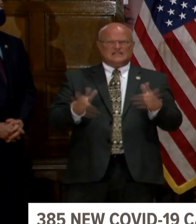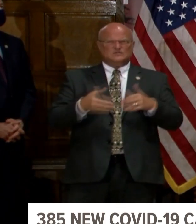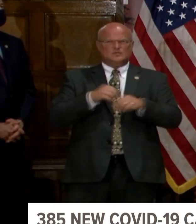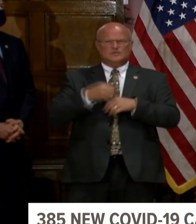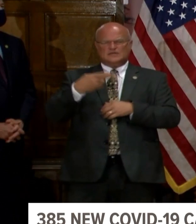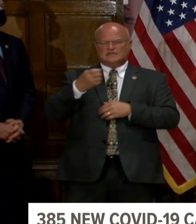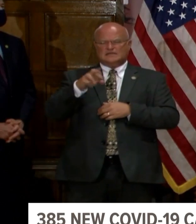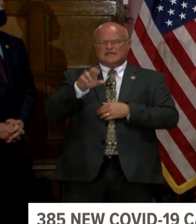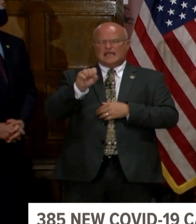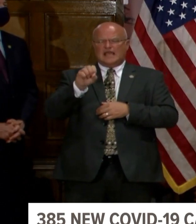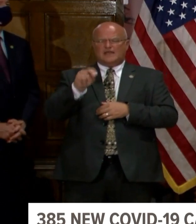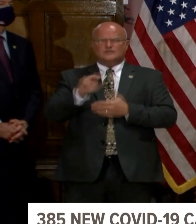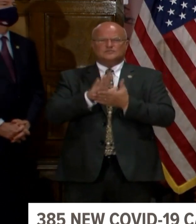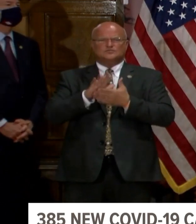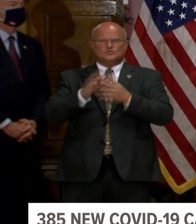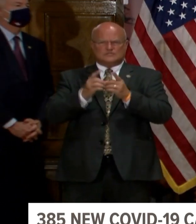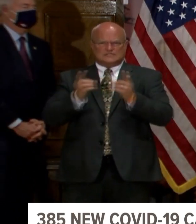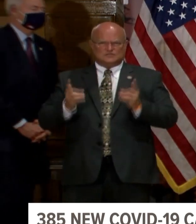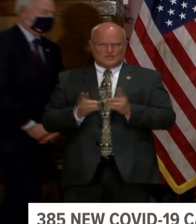in the Harrison School District.